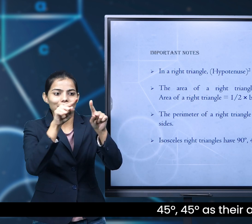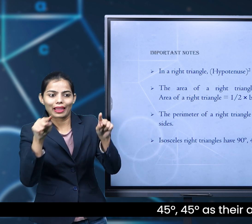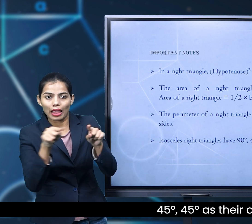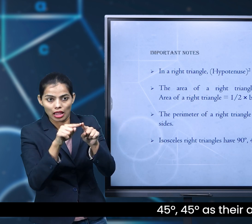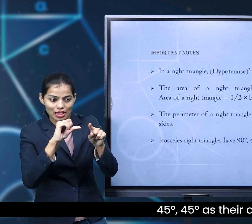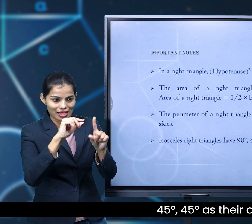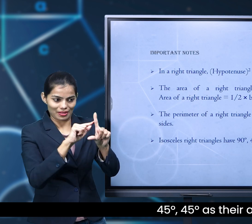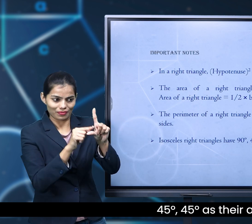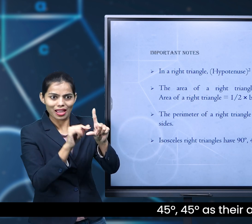their angles.